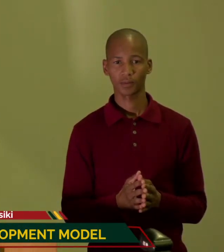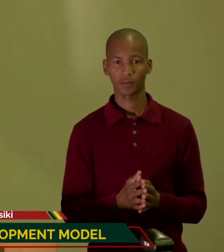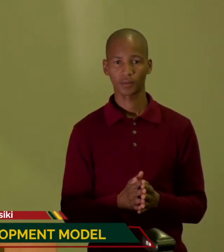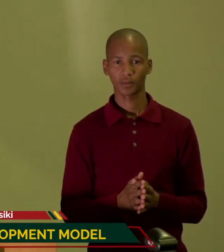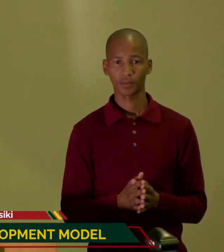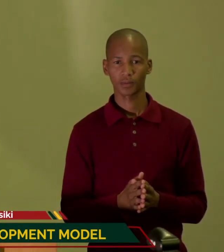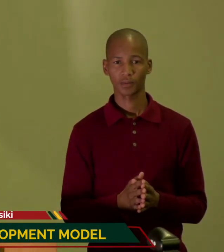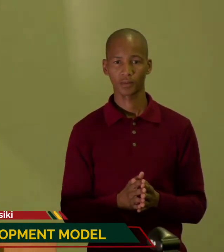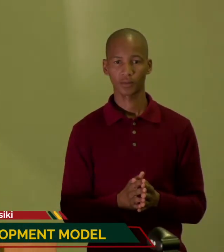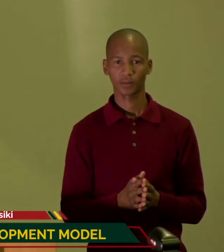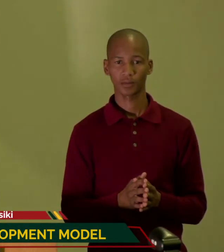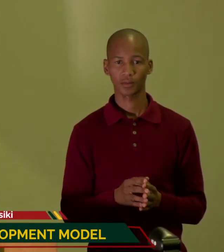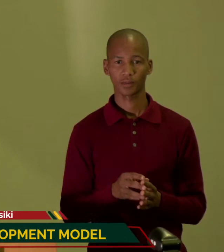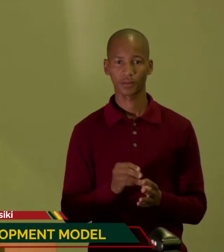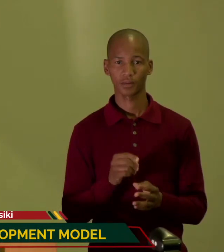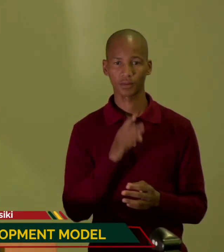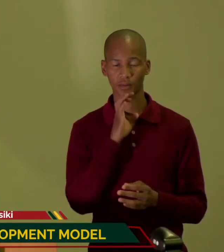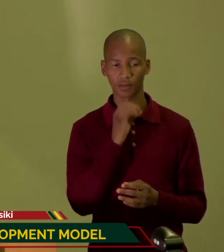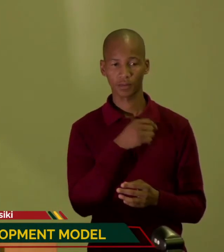at a point where